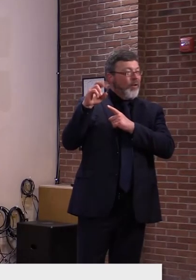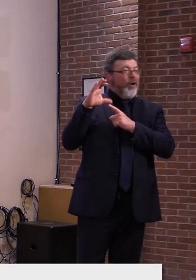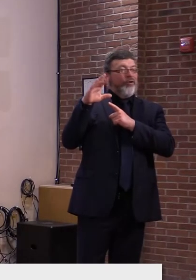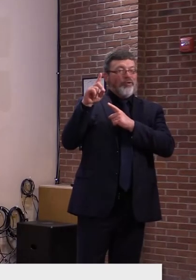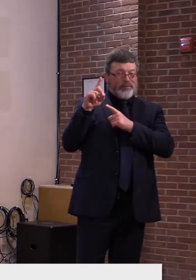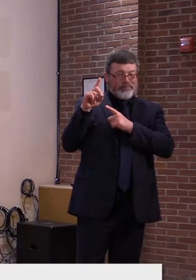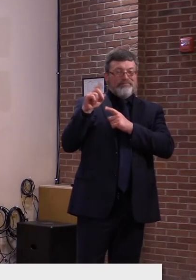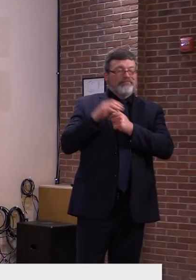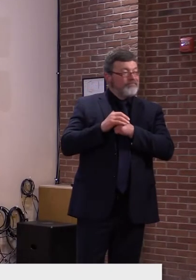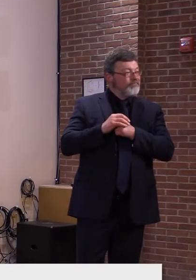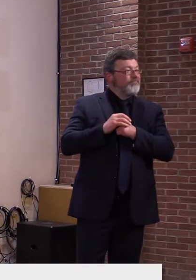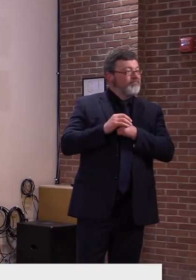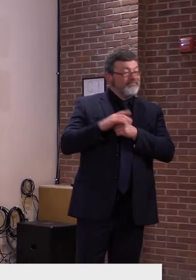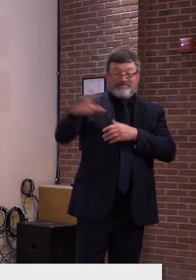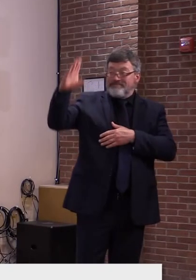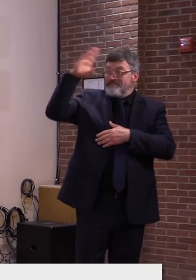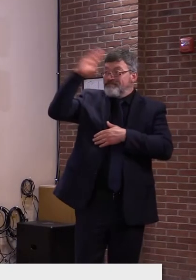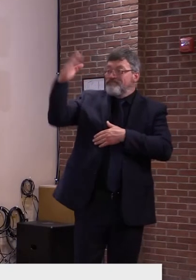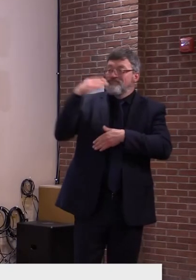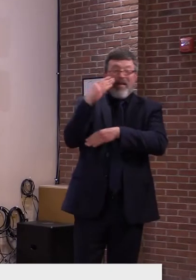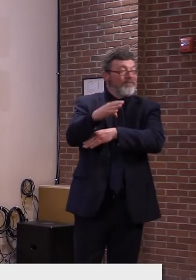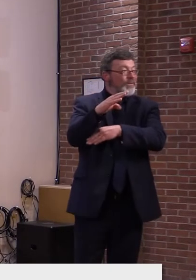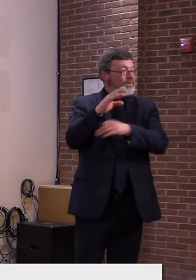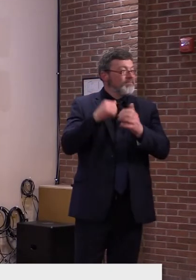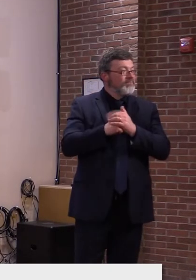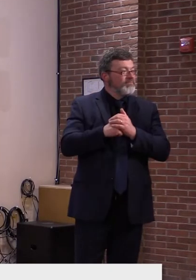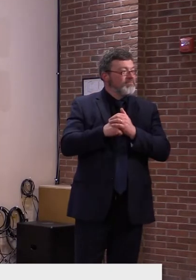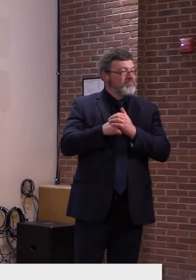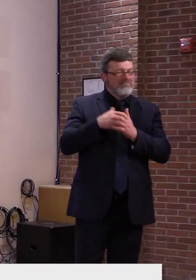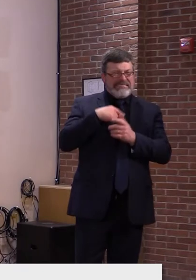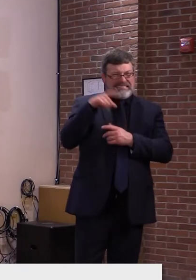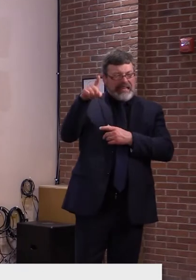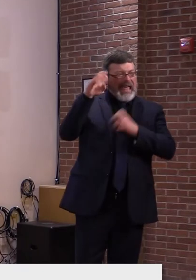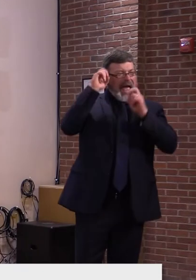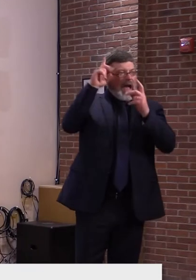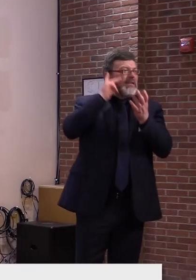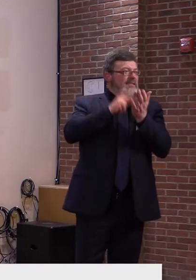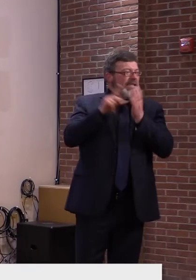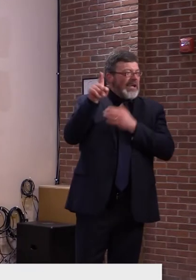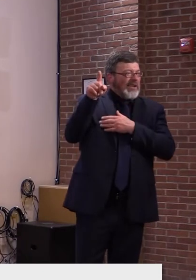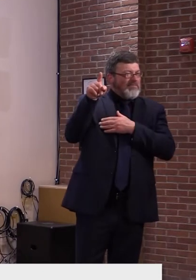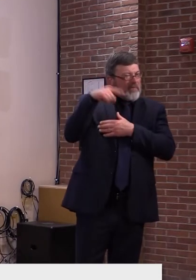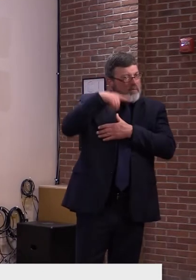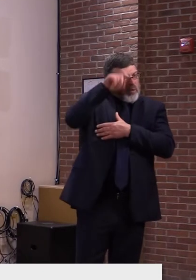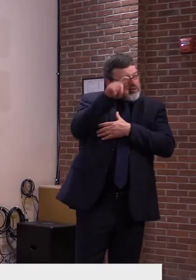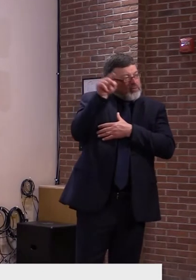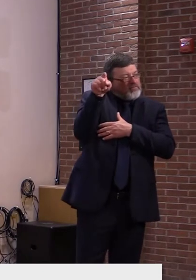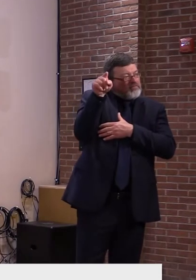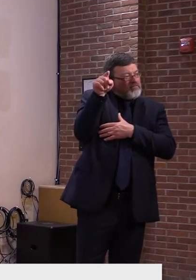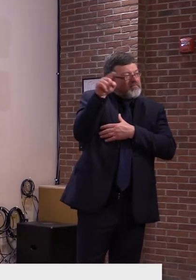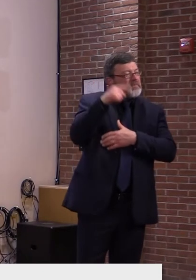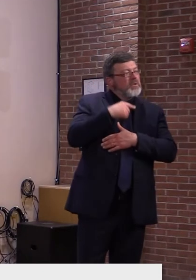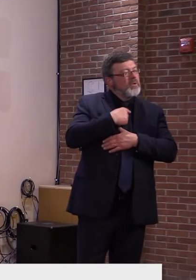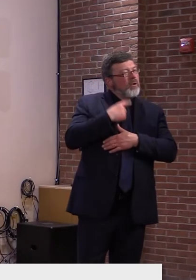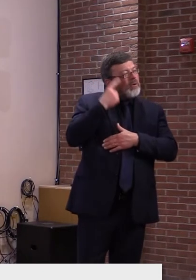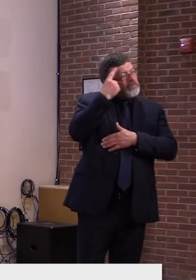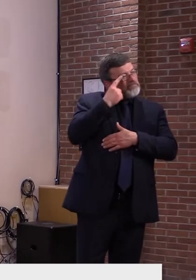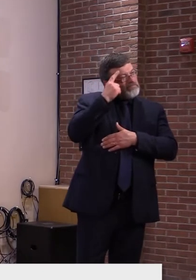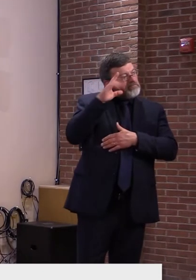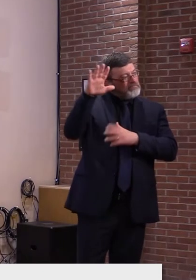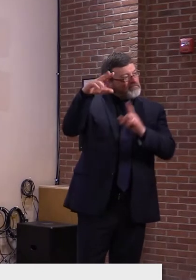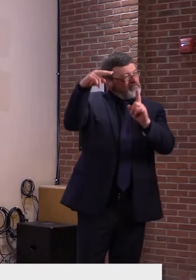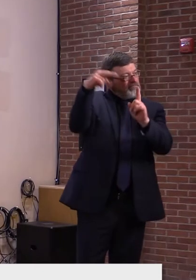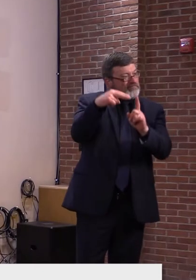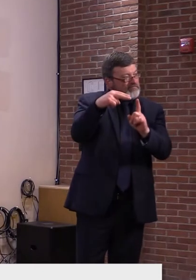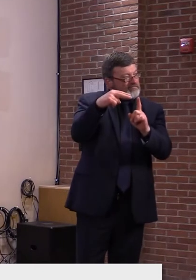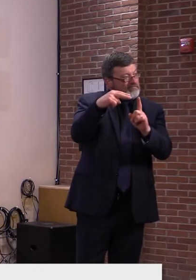Yes, thank you. Good afternoon. For Secretary French, if I may, curious about your takeaways from the school facility inventory